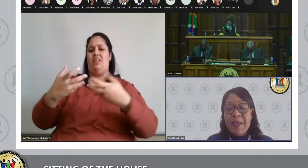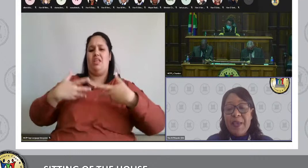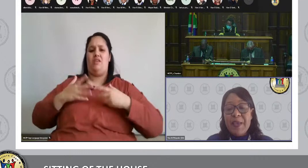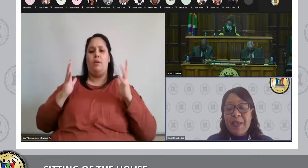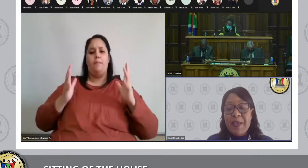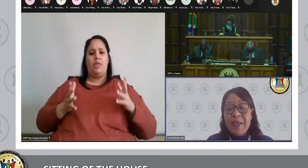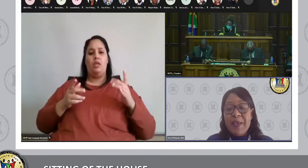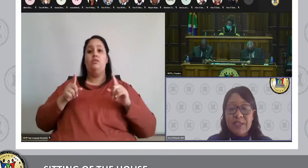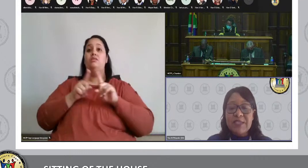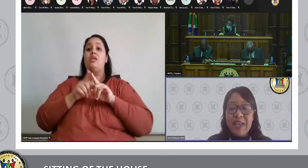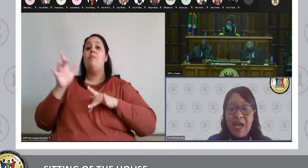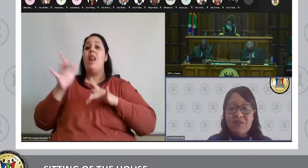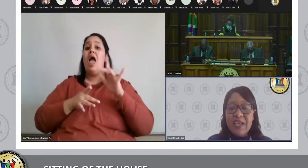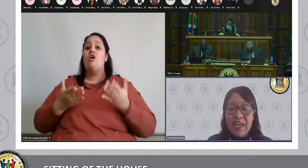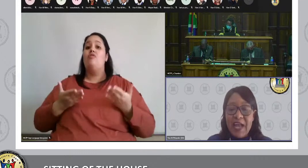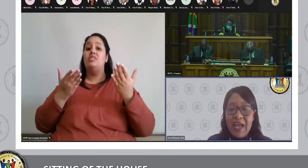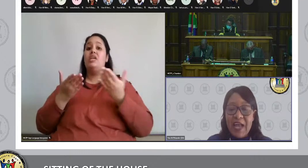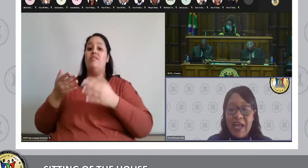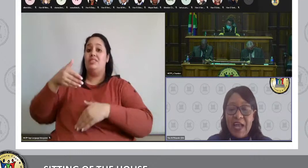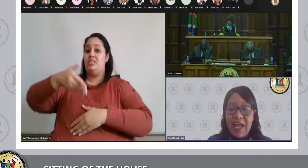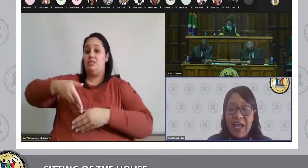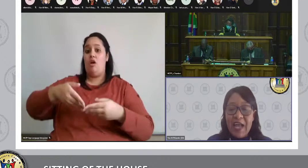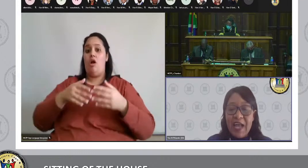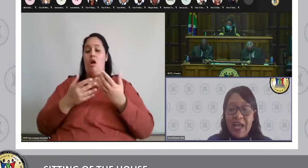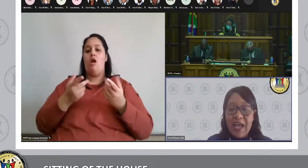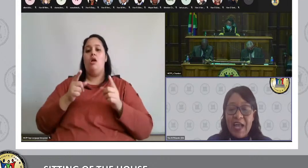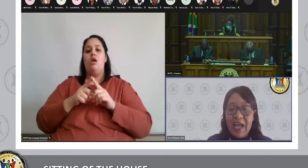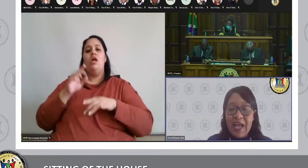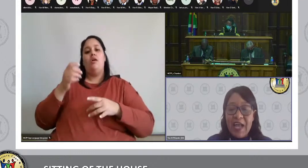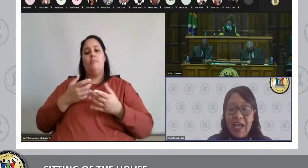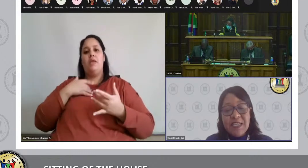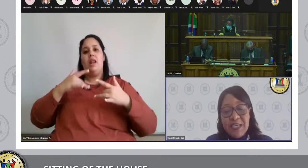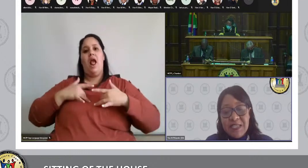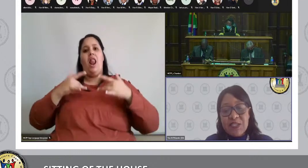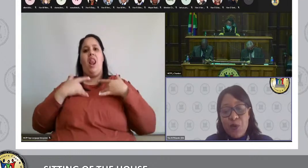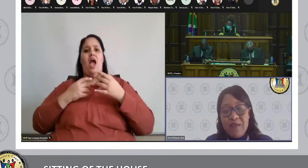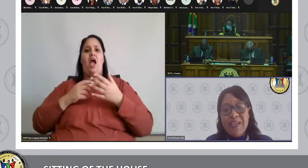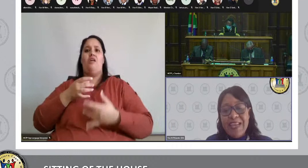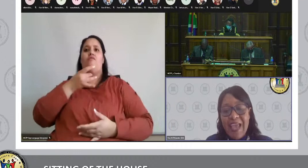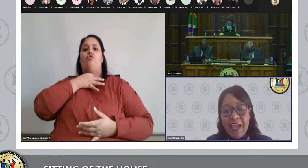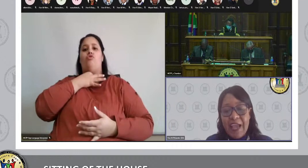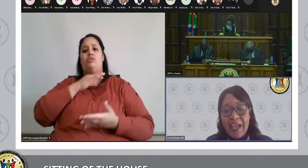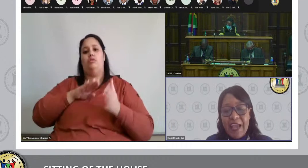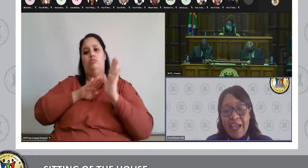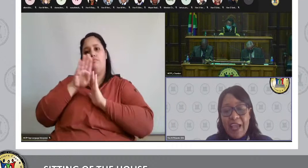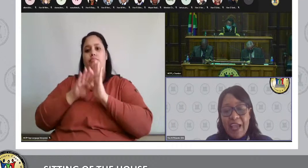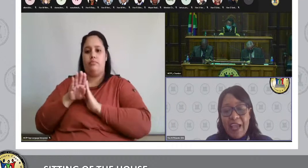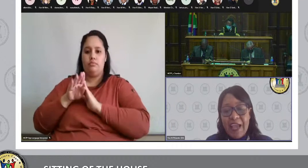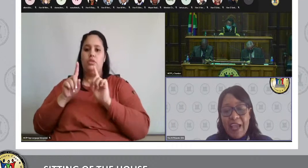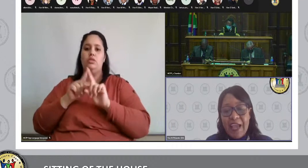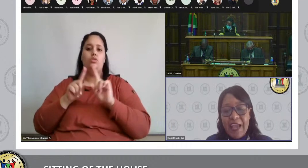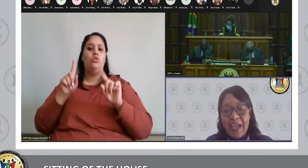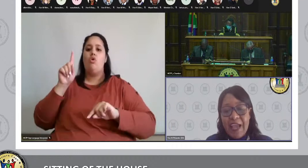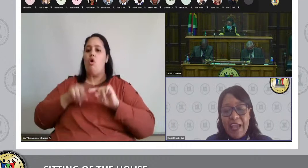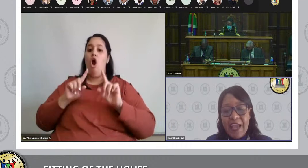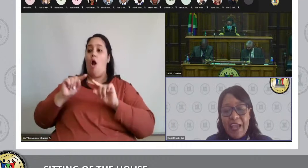on the ground has also threatened lives and livelihoods in the Western Cape. It is gravely inaccurate for opposition members to paint